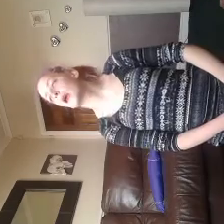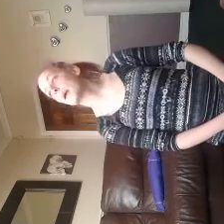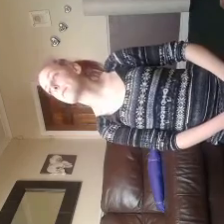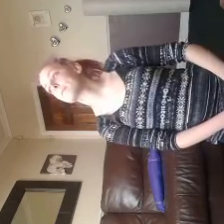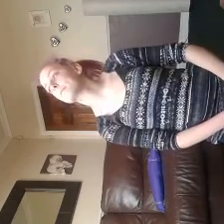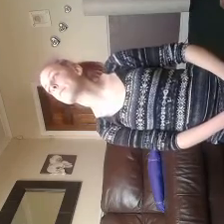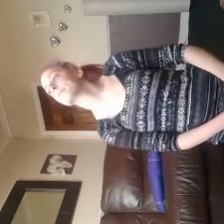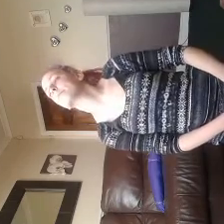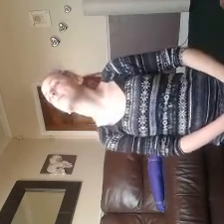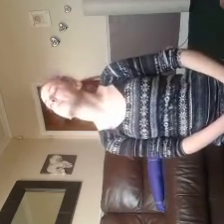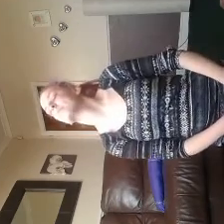face.